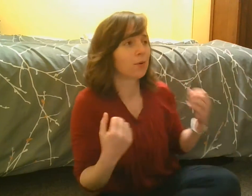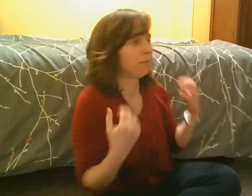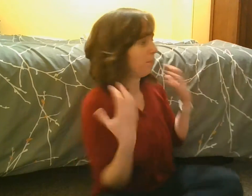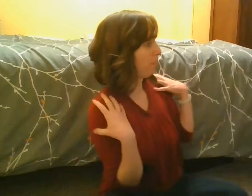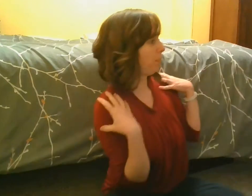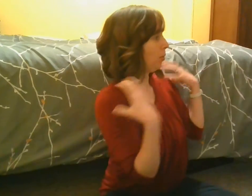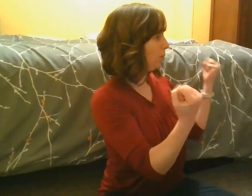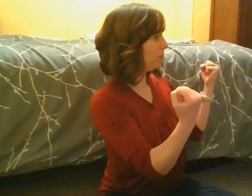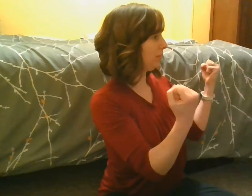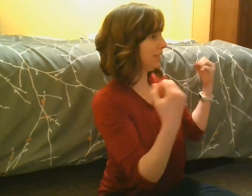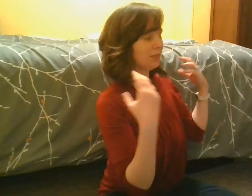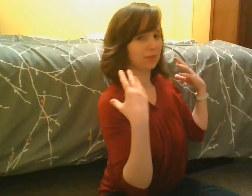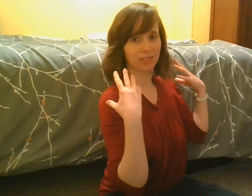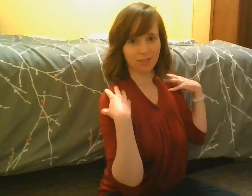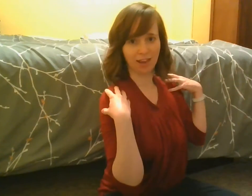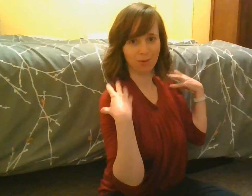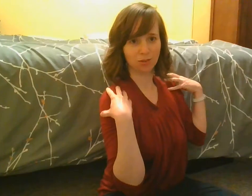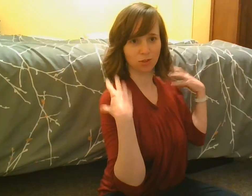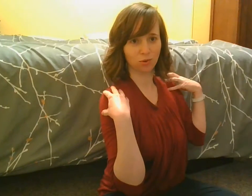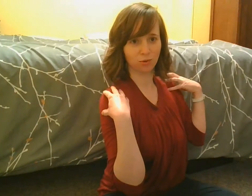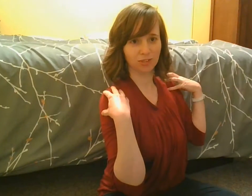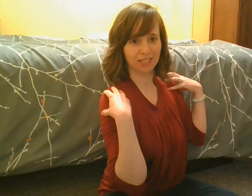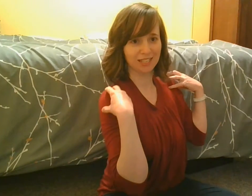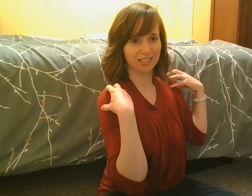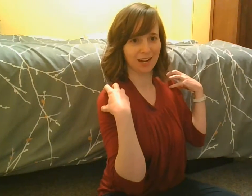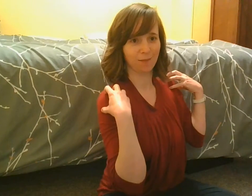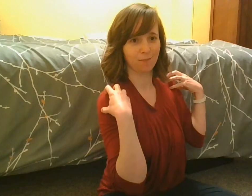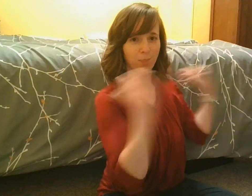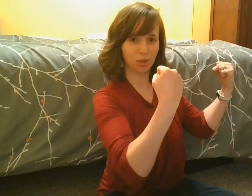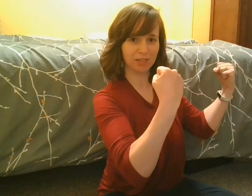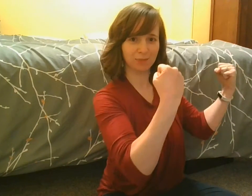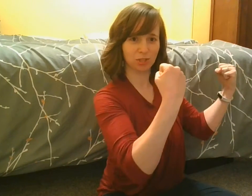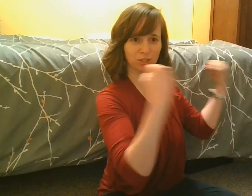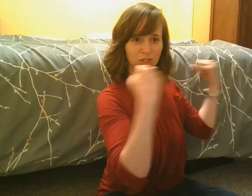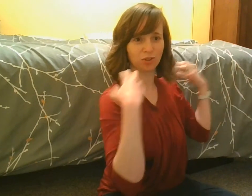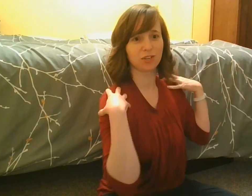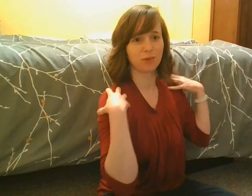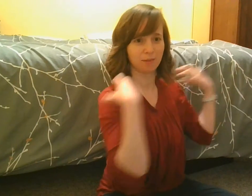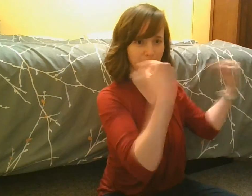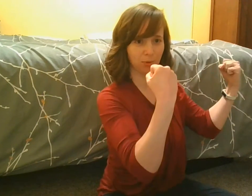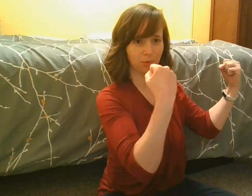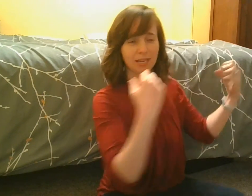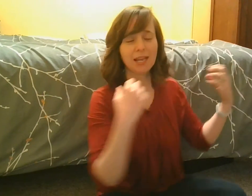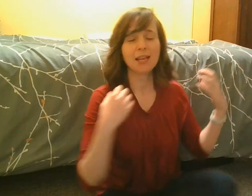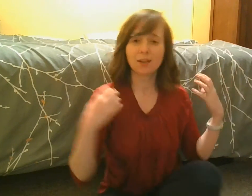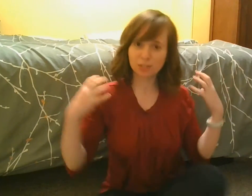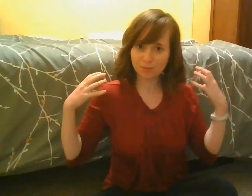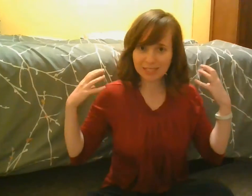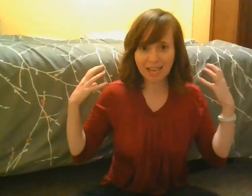or bold. So it's like you tap at your shoulders and just kind of pull it up and show how strong you are. Bold. It also means